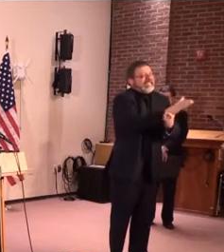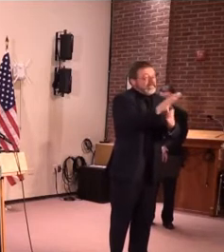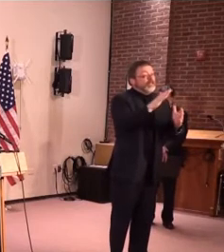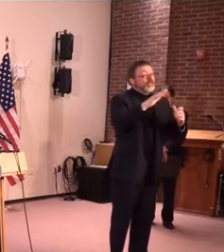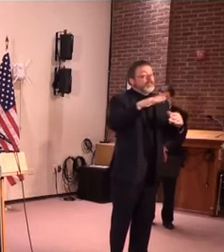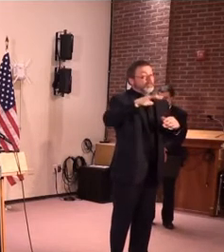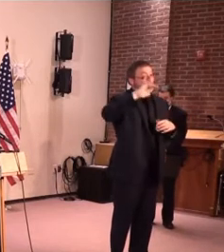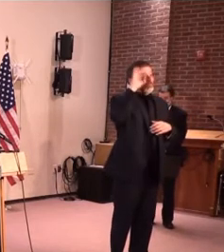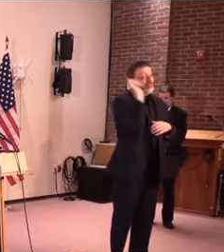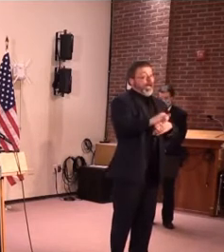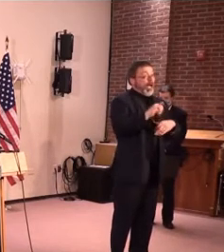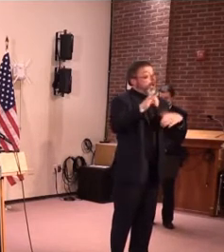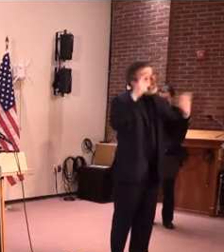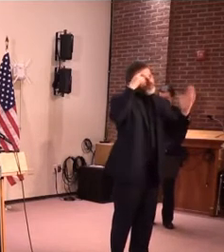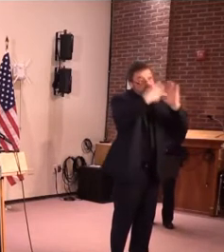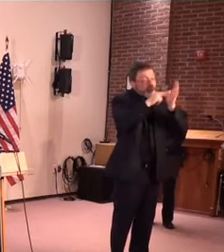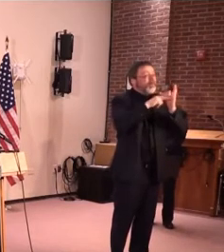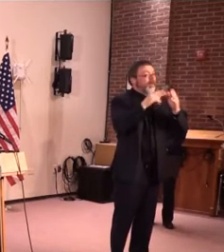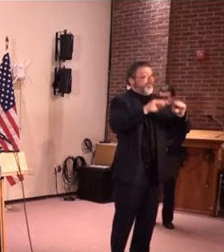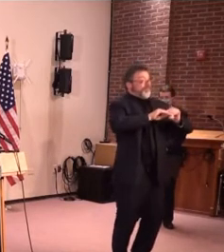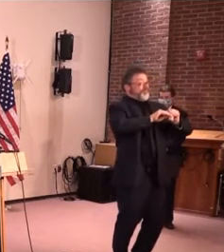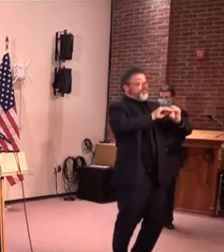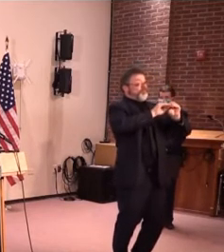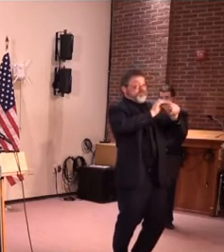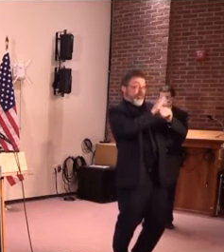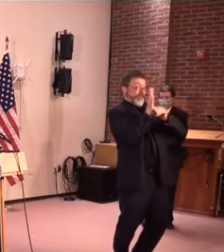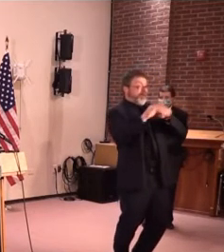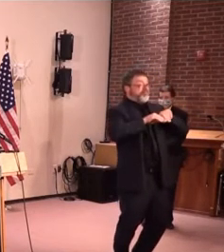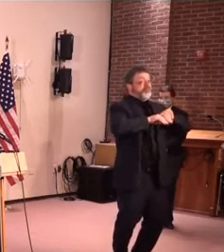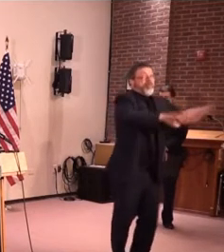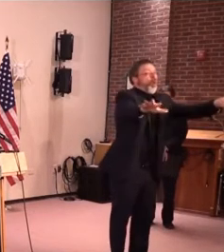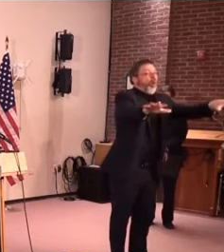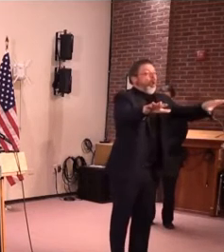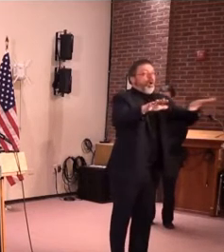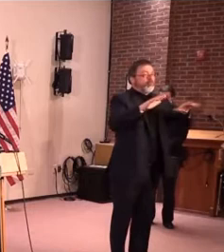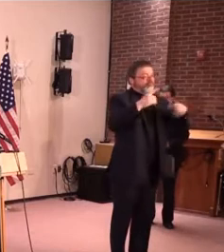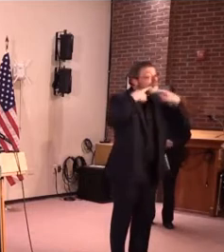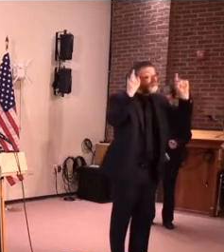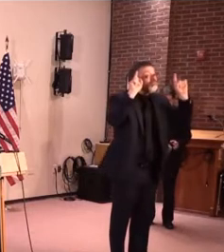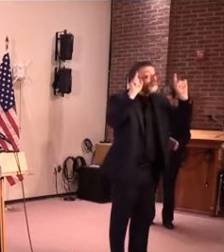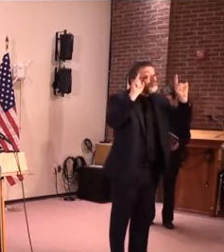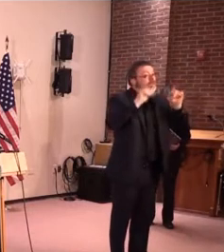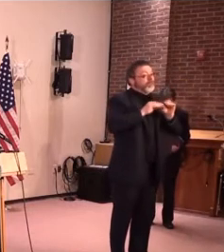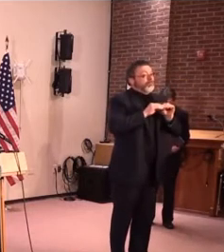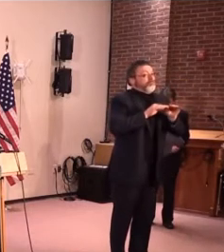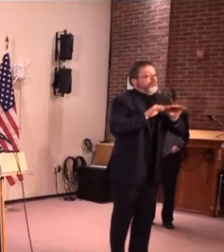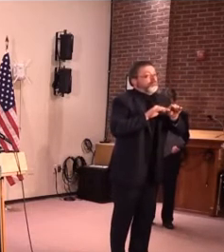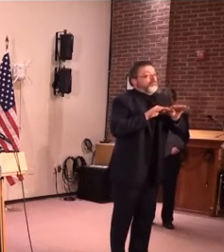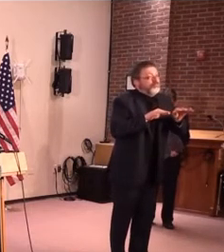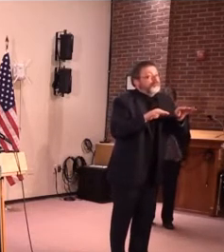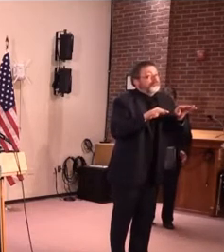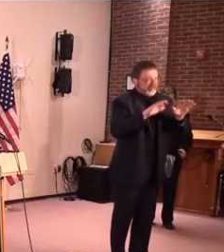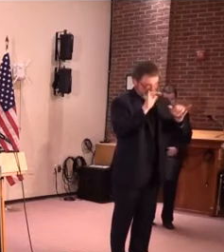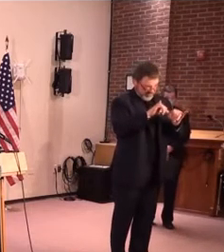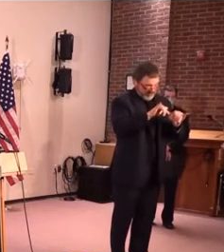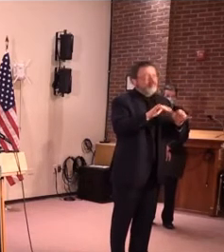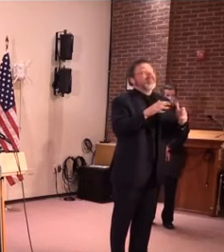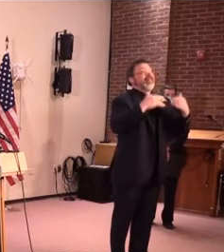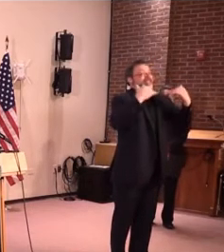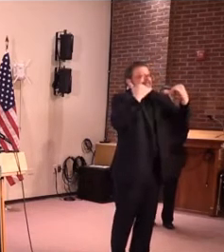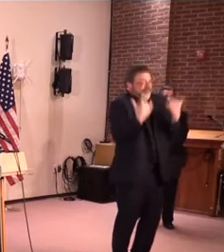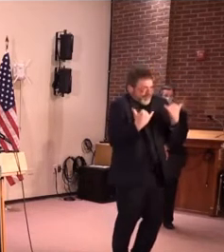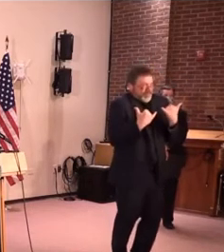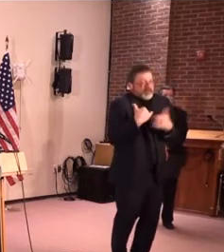believe the economic relief and recovery package we are proposing today is our first punch back at this virus.